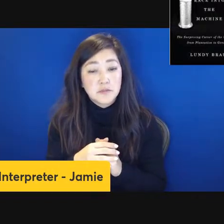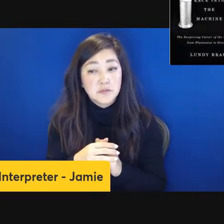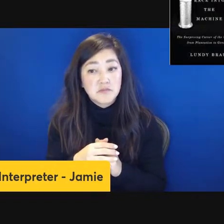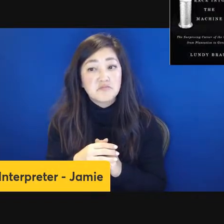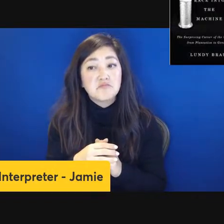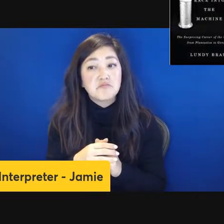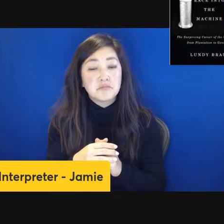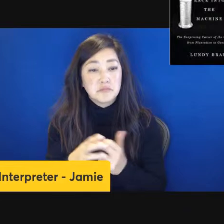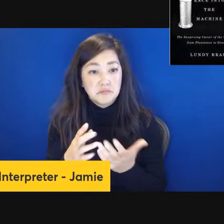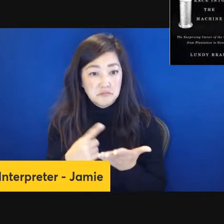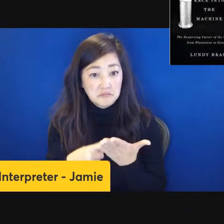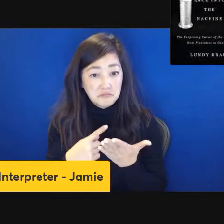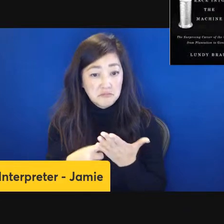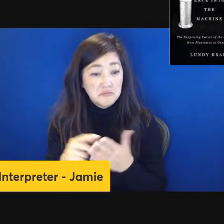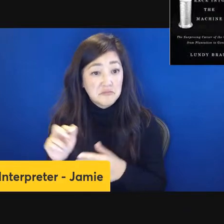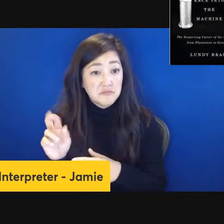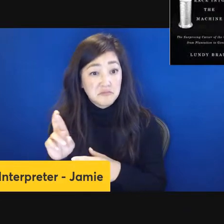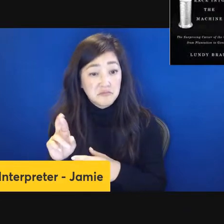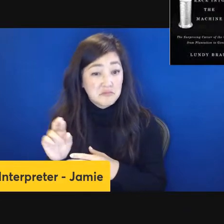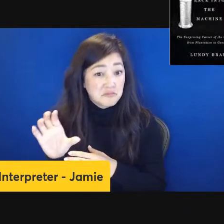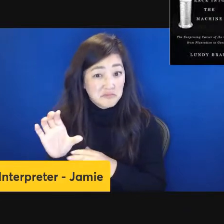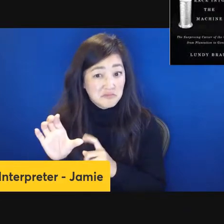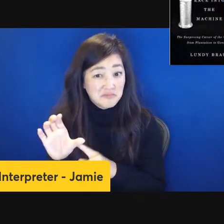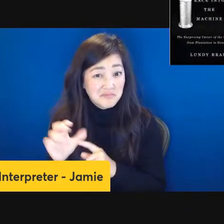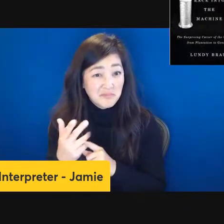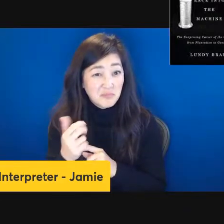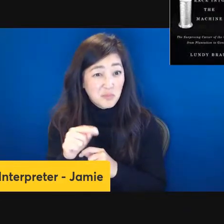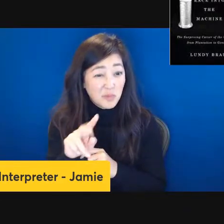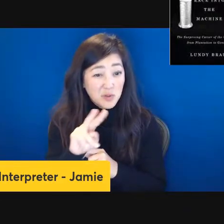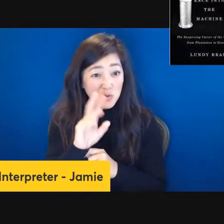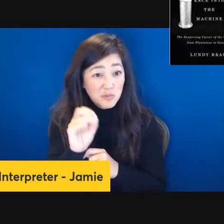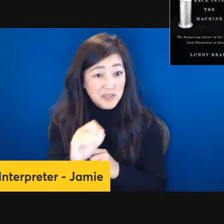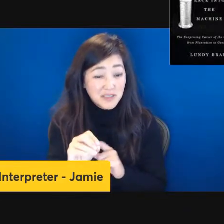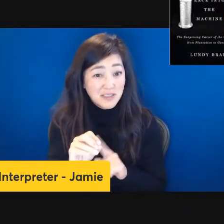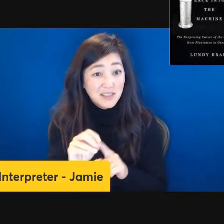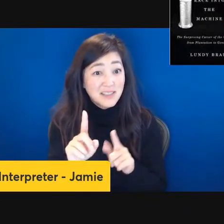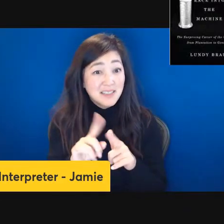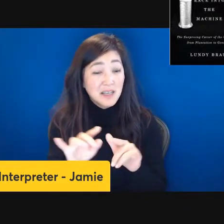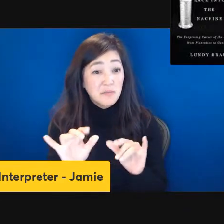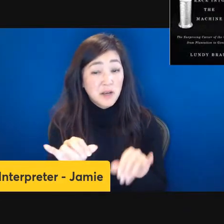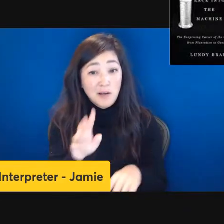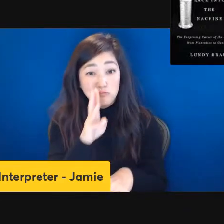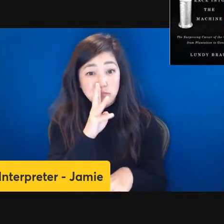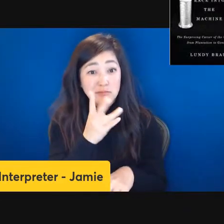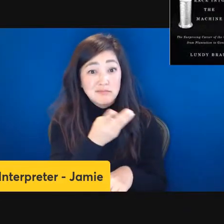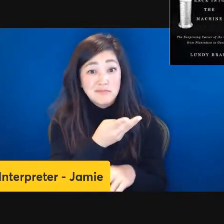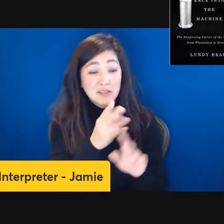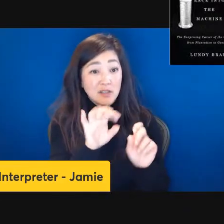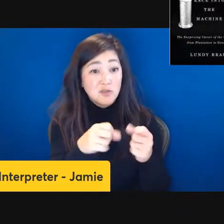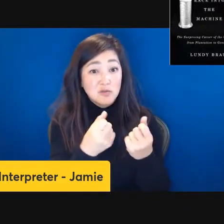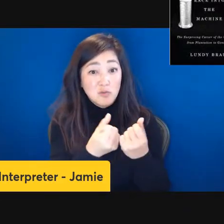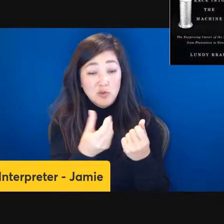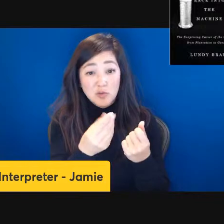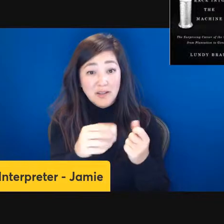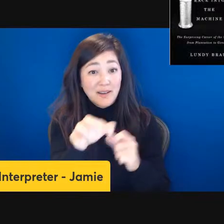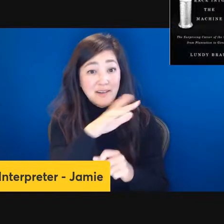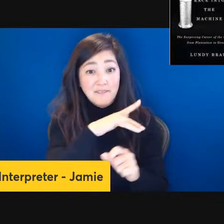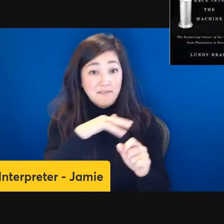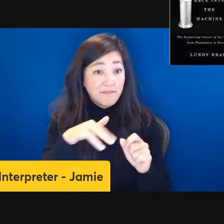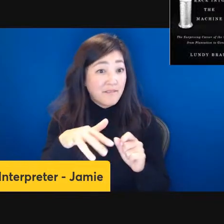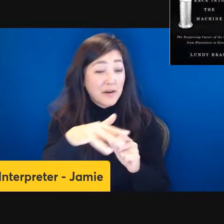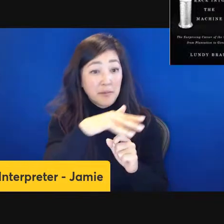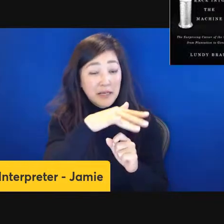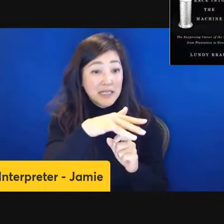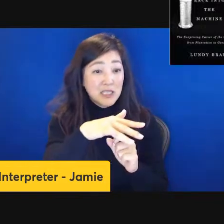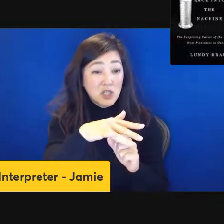correction factor of 13.2%, they were also dismissing social and environmental conditions. So